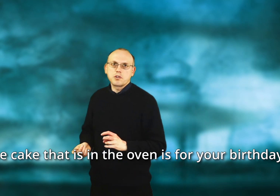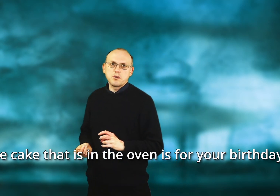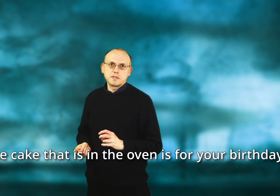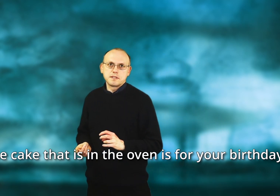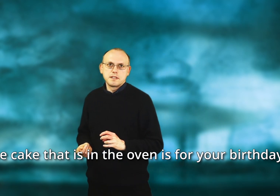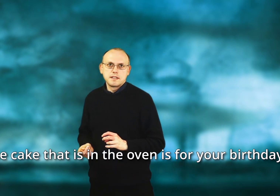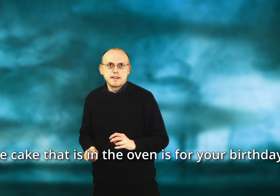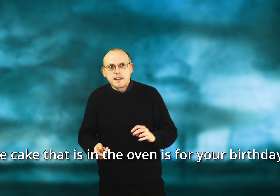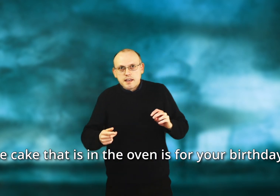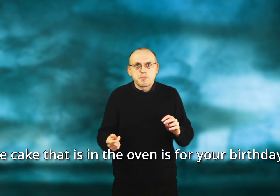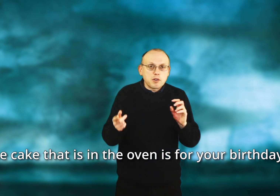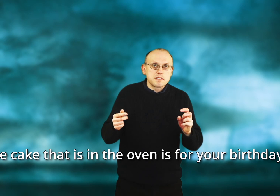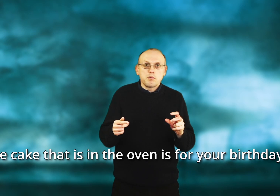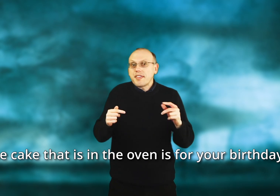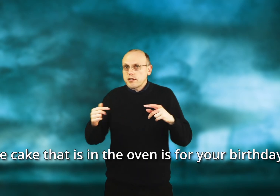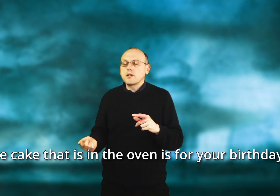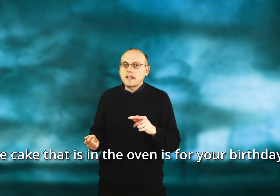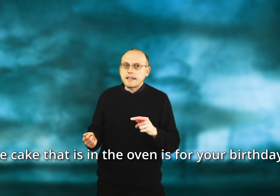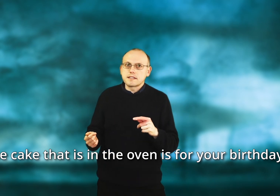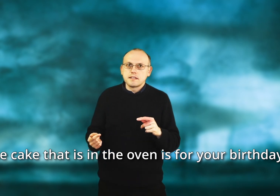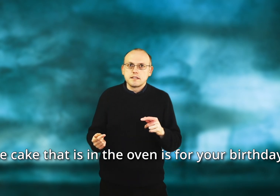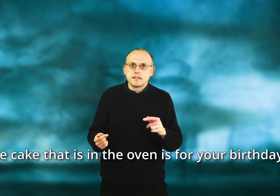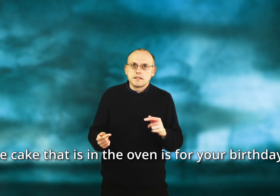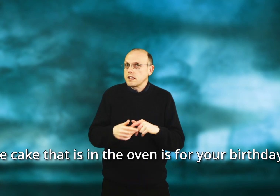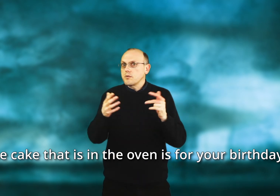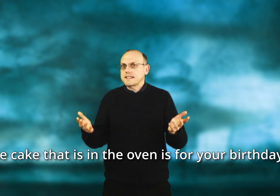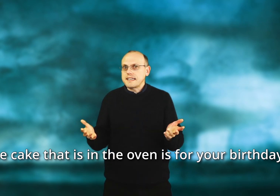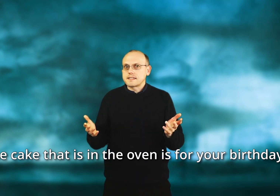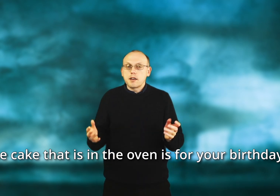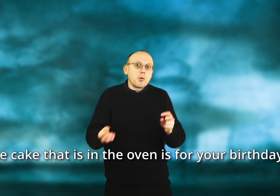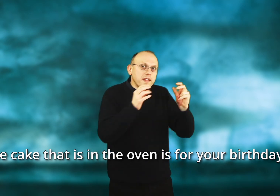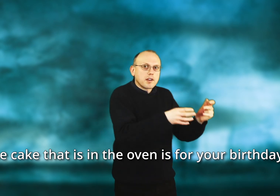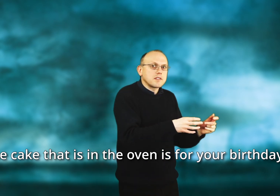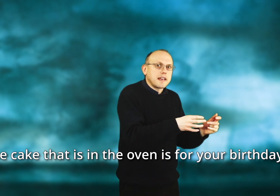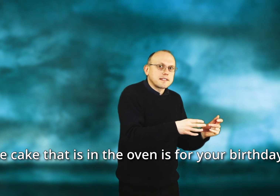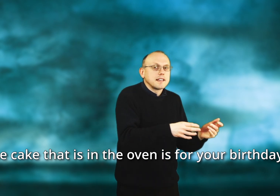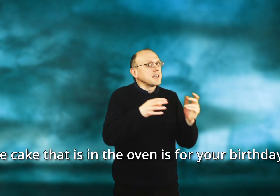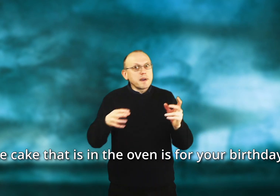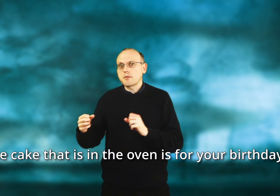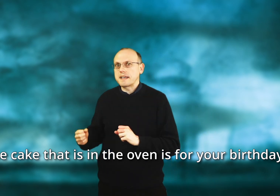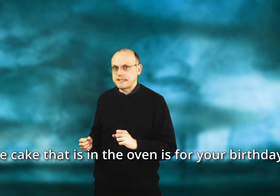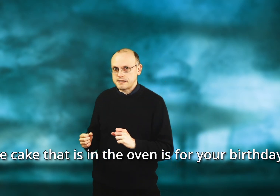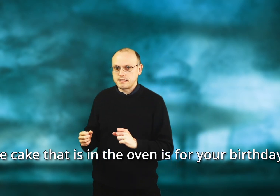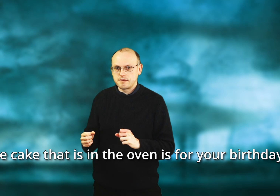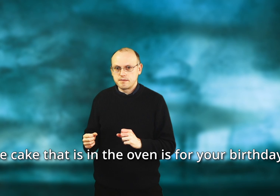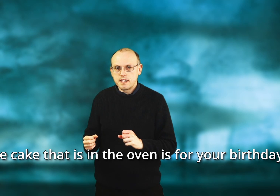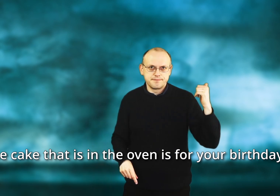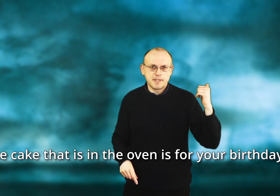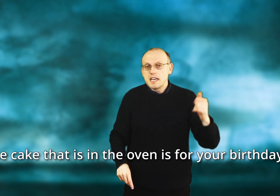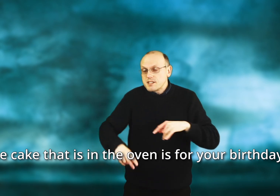clause. Because without a context, it could make sense. With a context, it may not make sense. So in